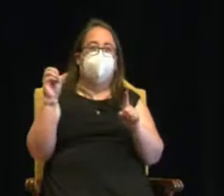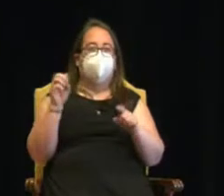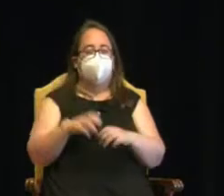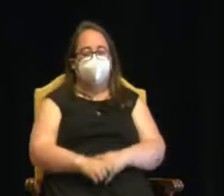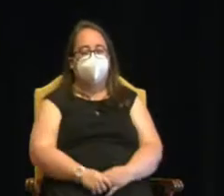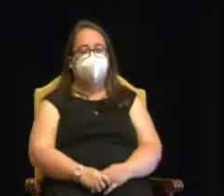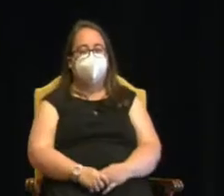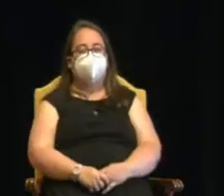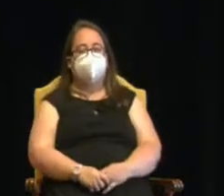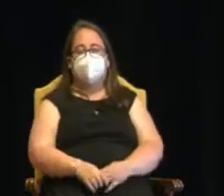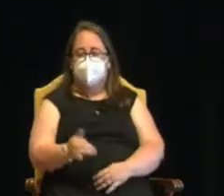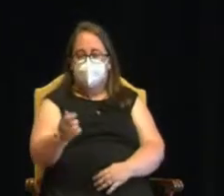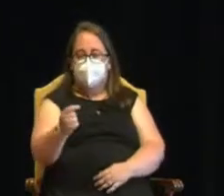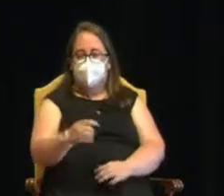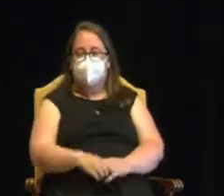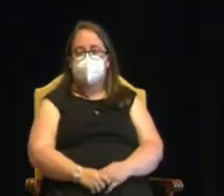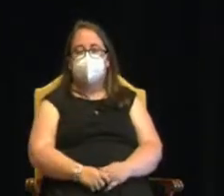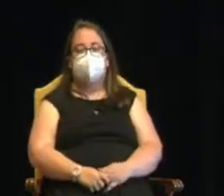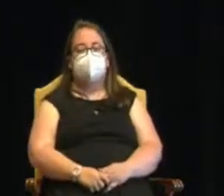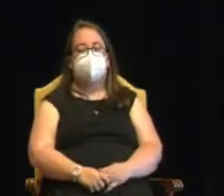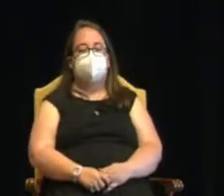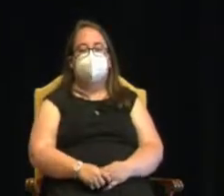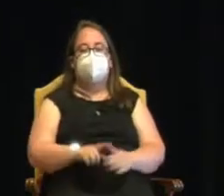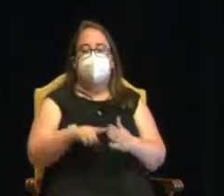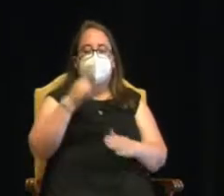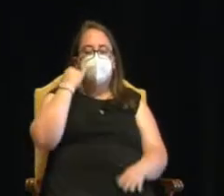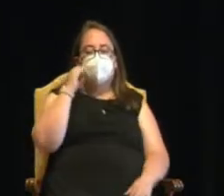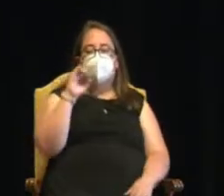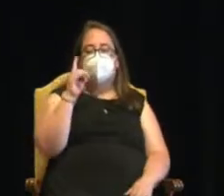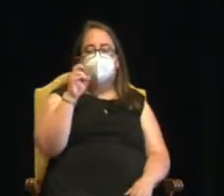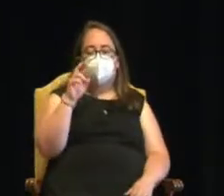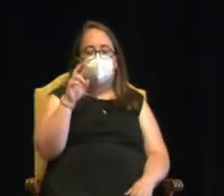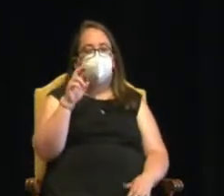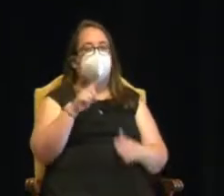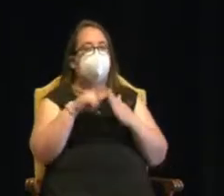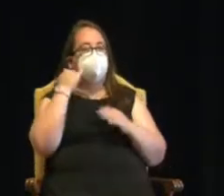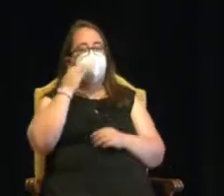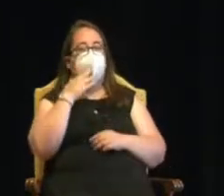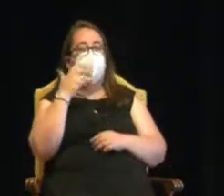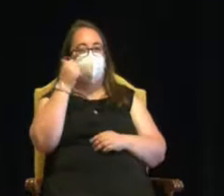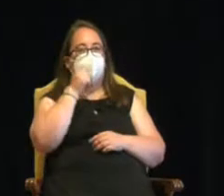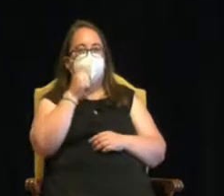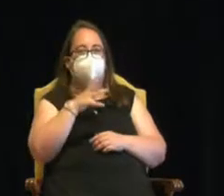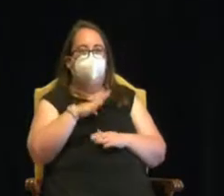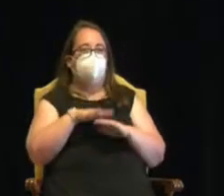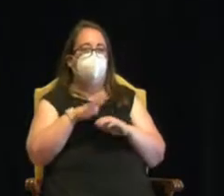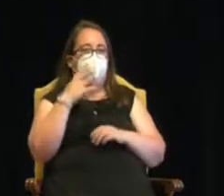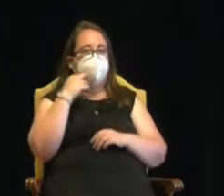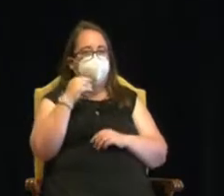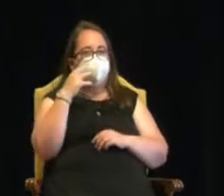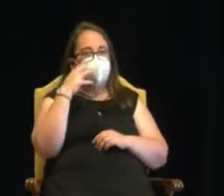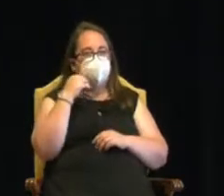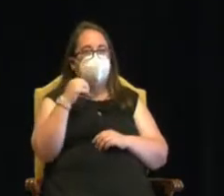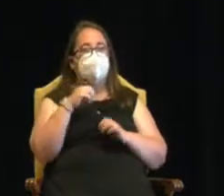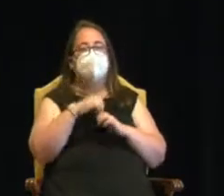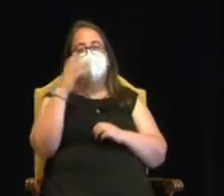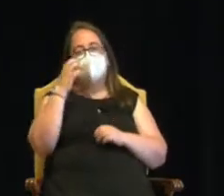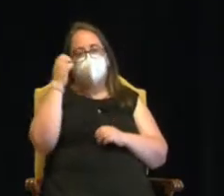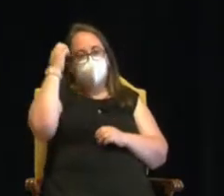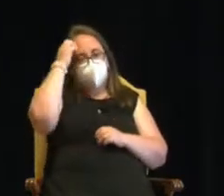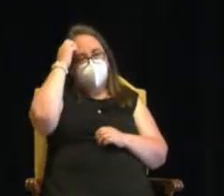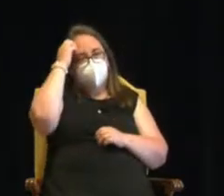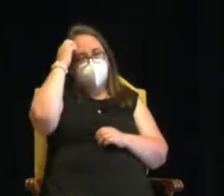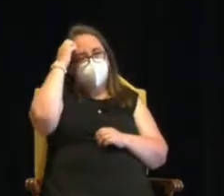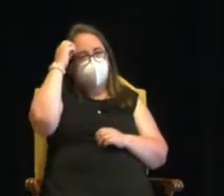Nick. What if Miss Marple was a cougar? What if you had an older woman on an adventure in Europe